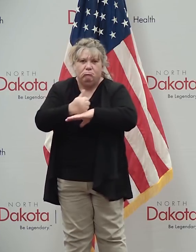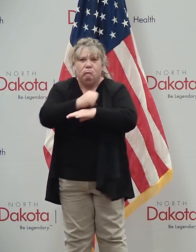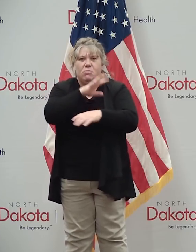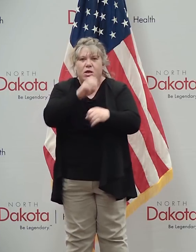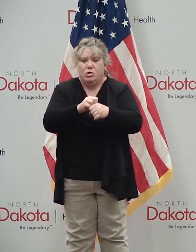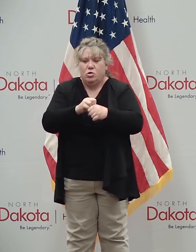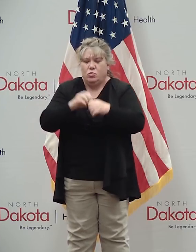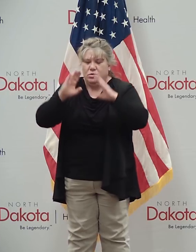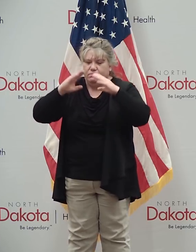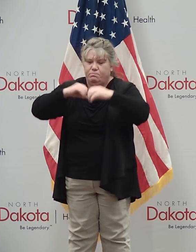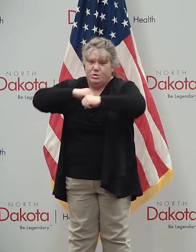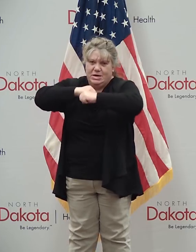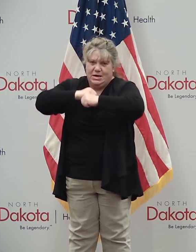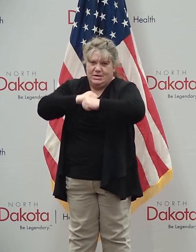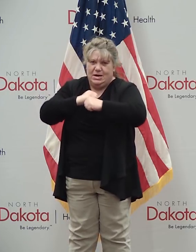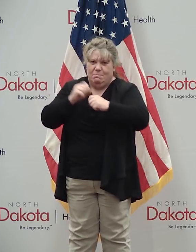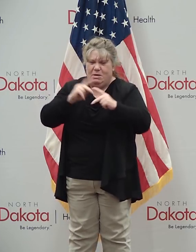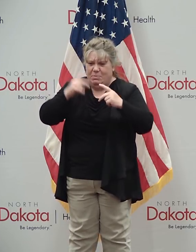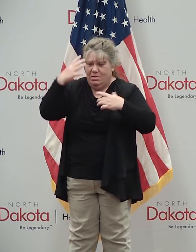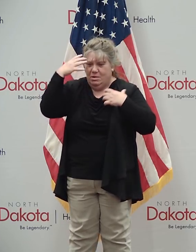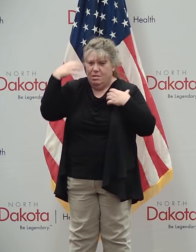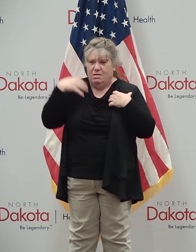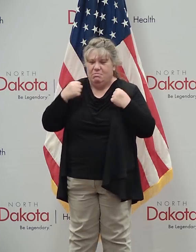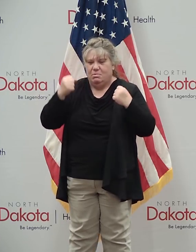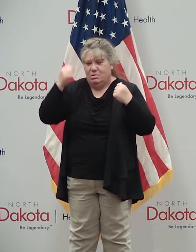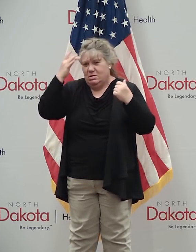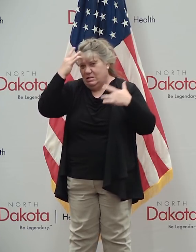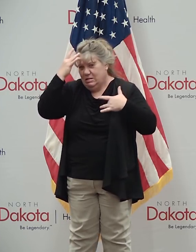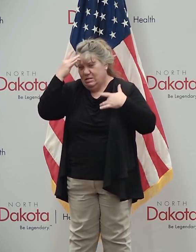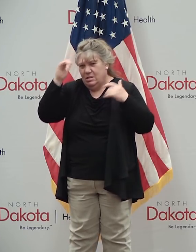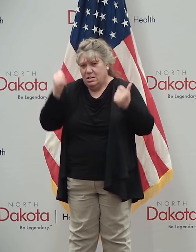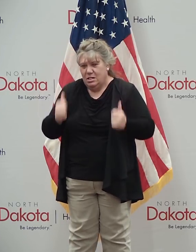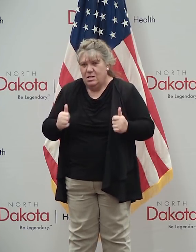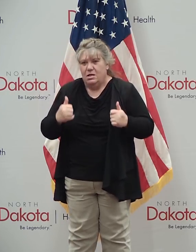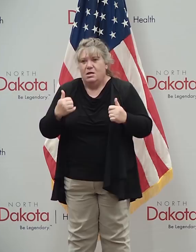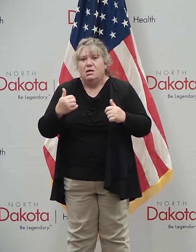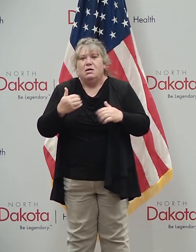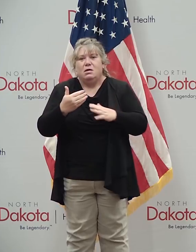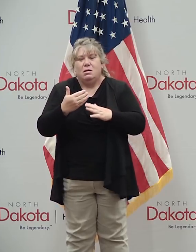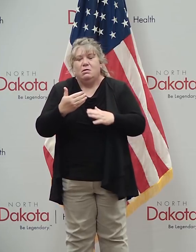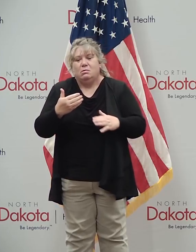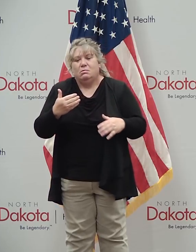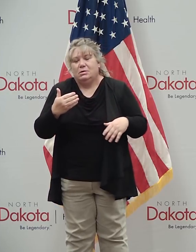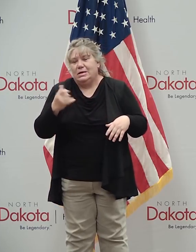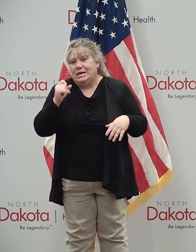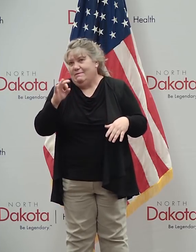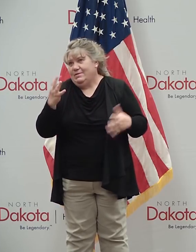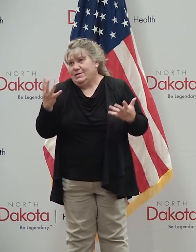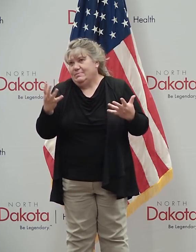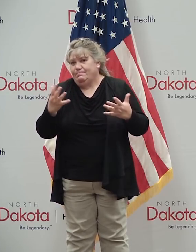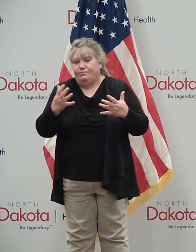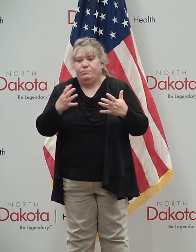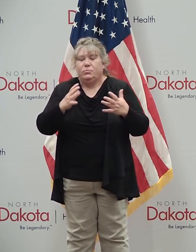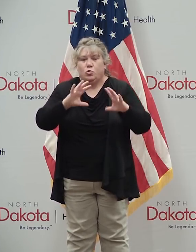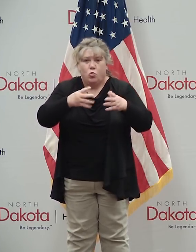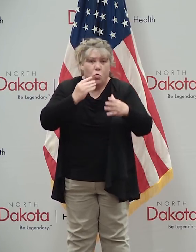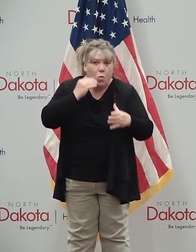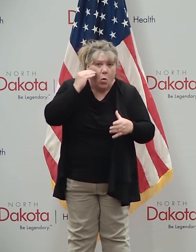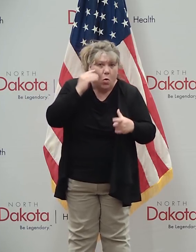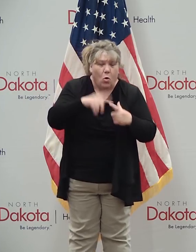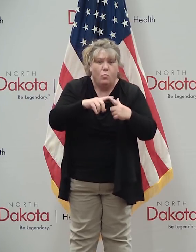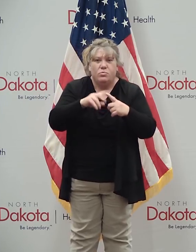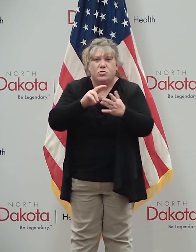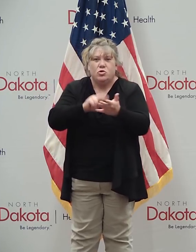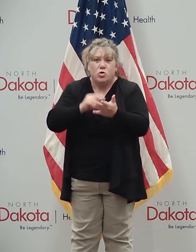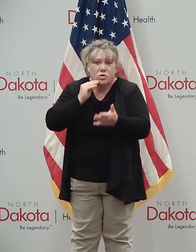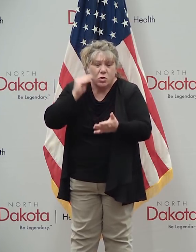vulnerable populations residing in the places I mentioned before the mayors and the chairman talk, whether that's congregate housing, long-term